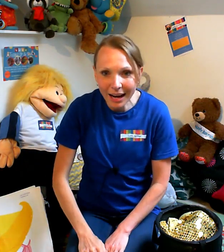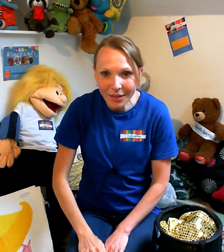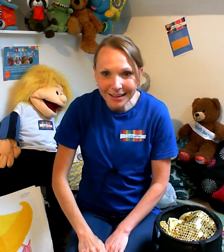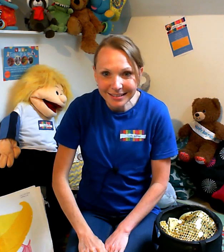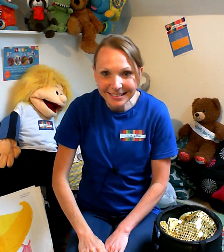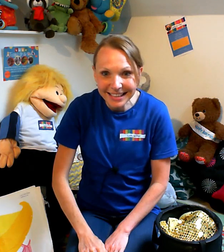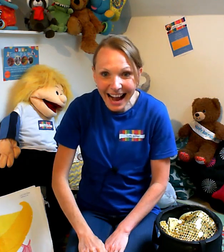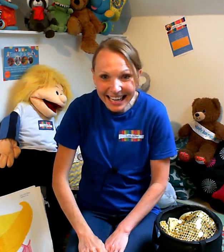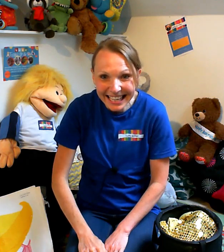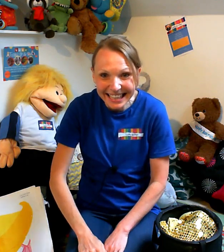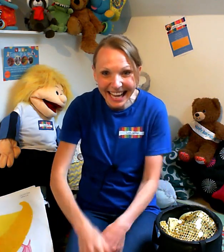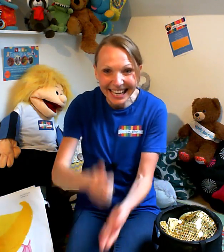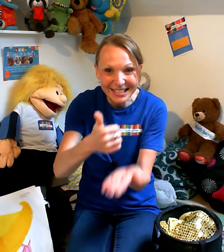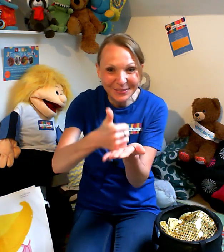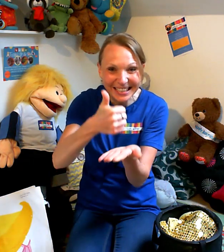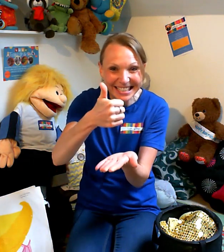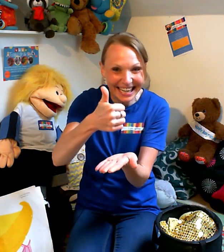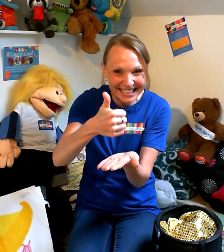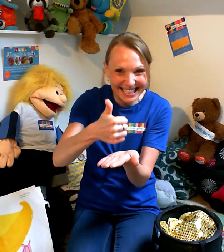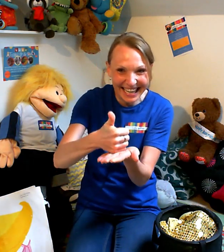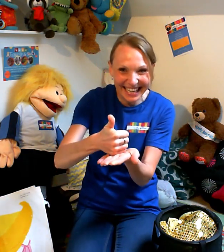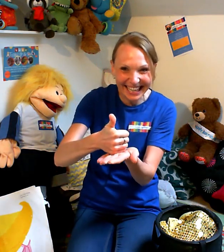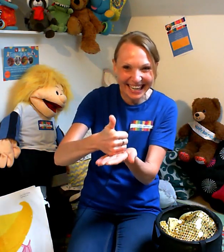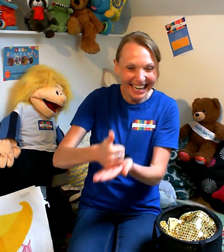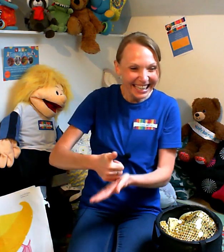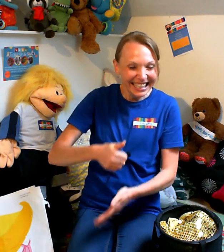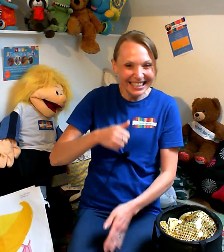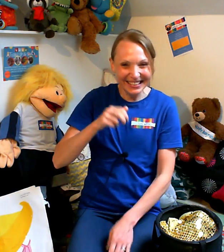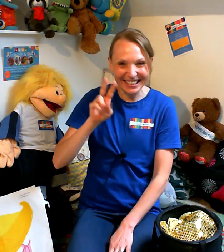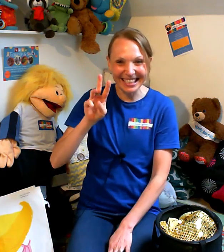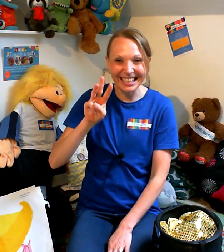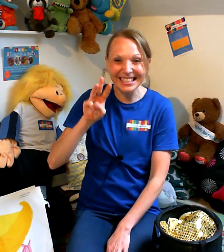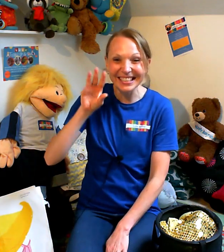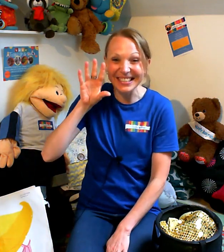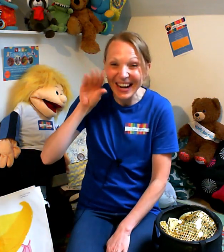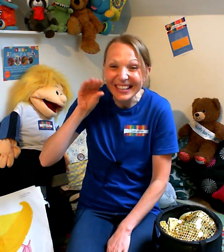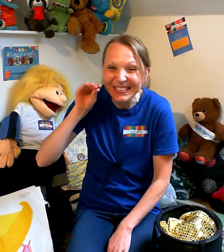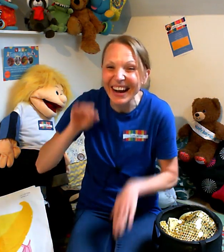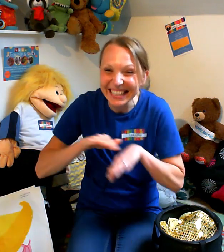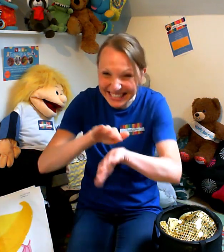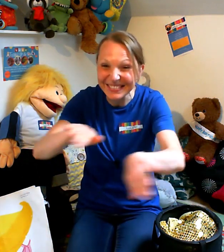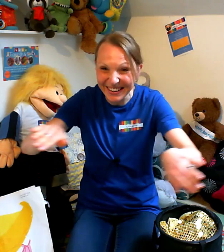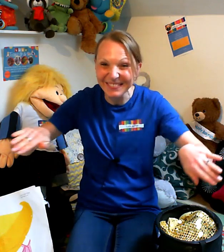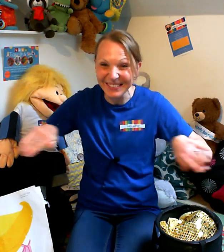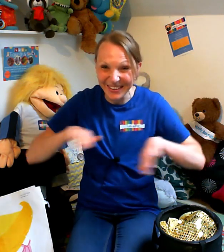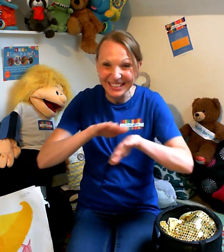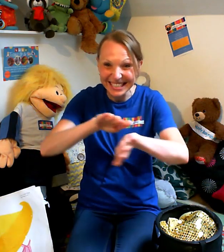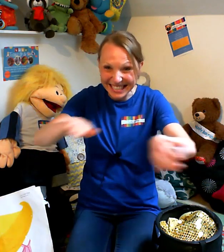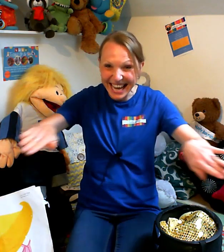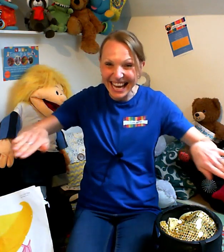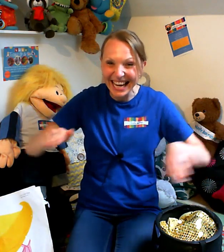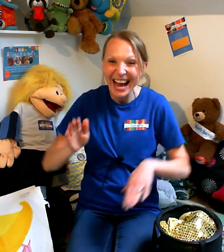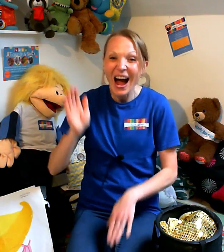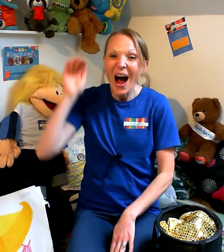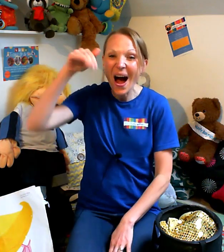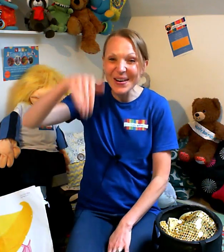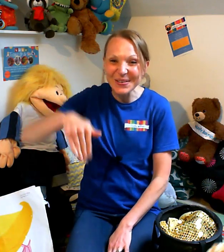that signing, that is fantastic. Three little ducks went swimming one day, over